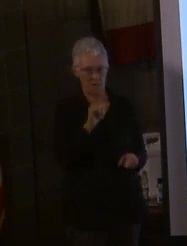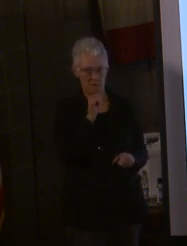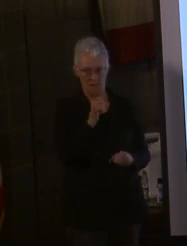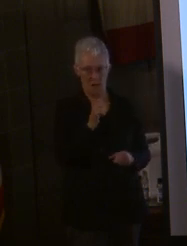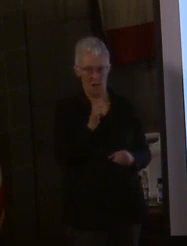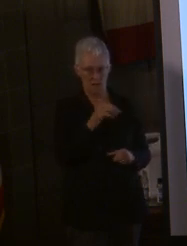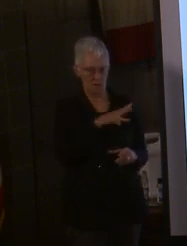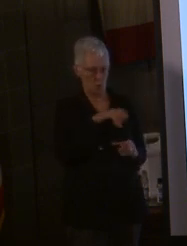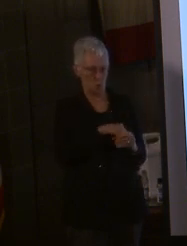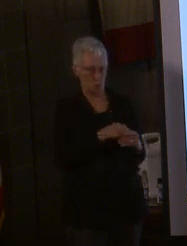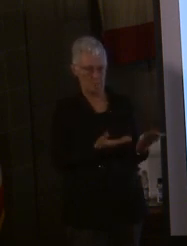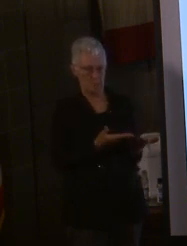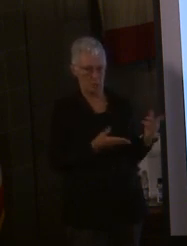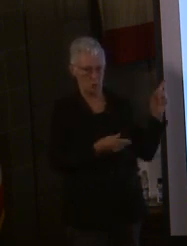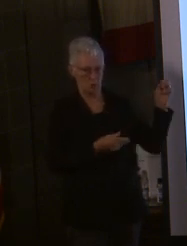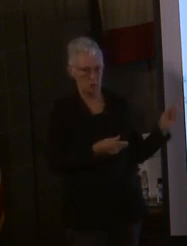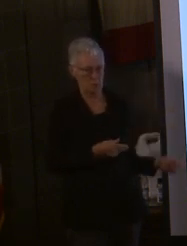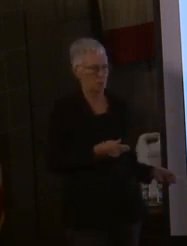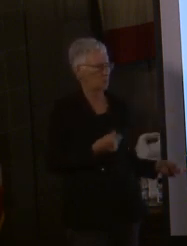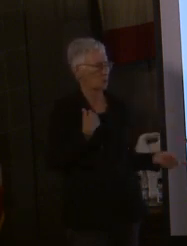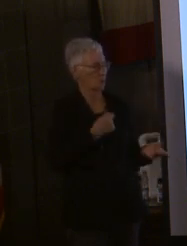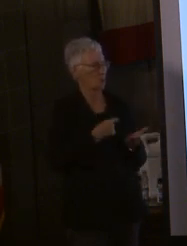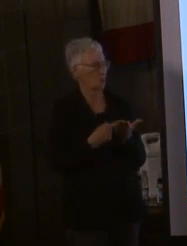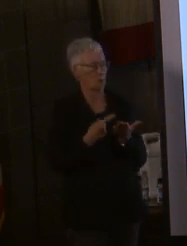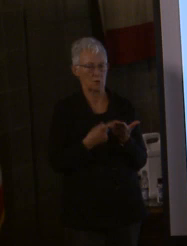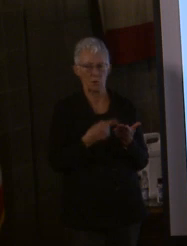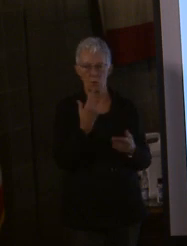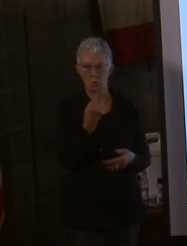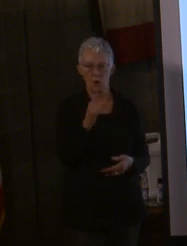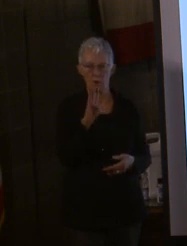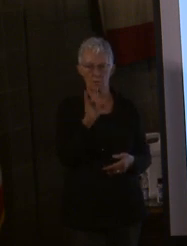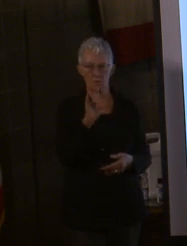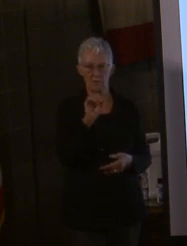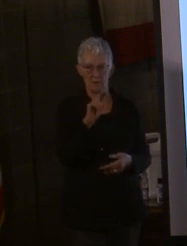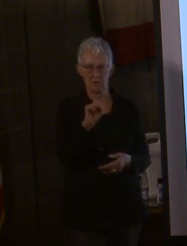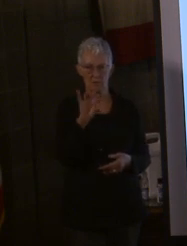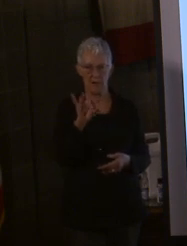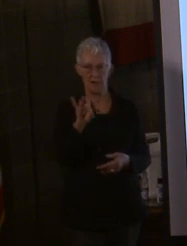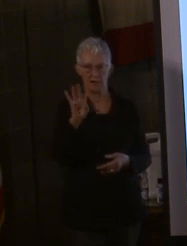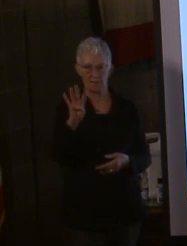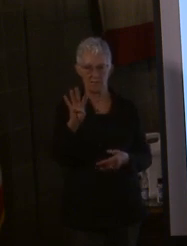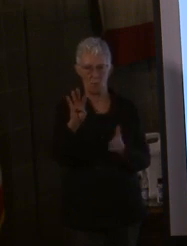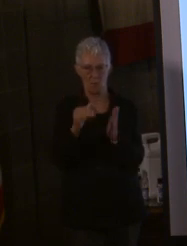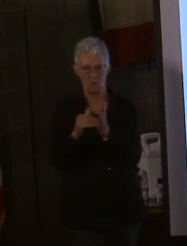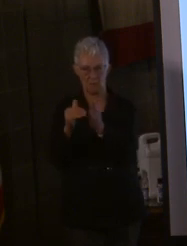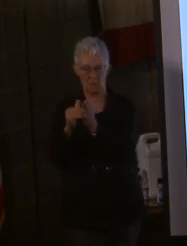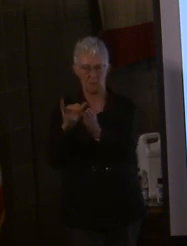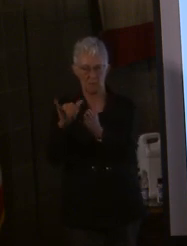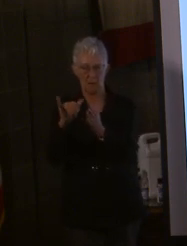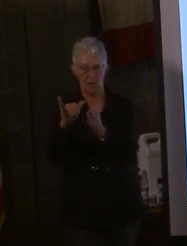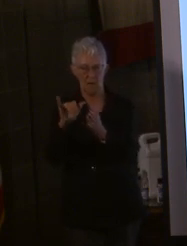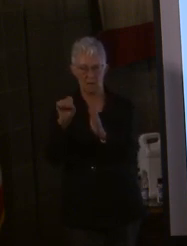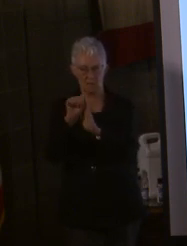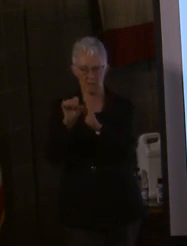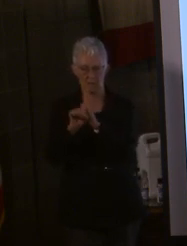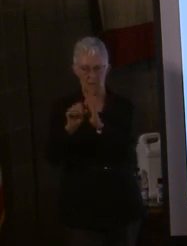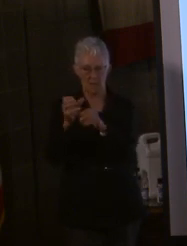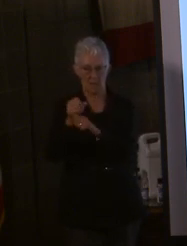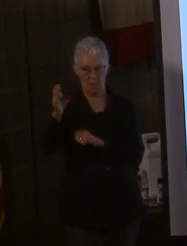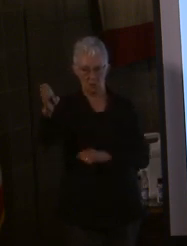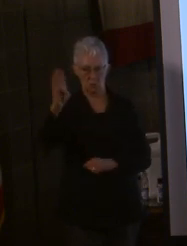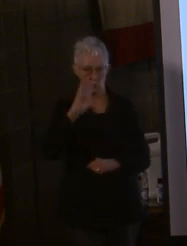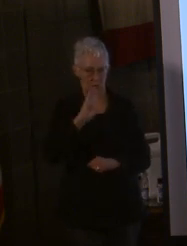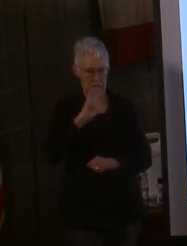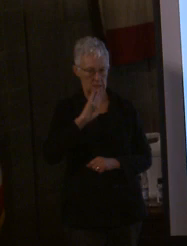what we're talking about up here. What we're talking about is the $1,084 million that the state of Nebraska received directly. As I mentioned,